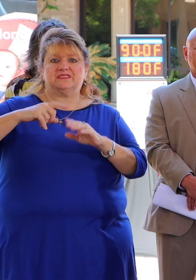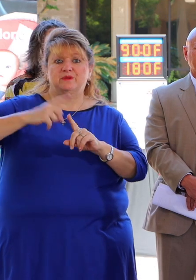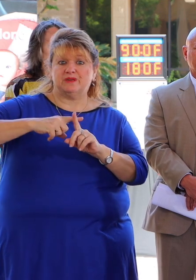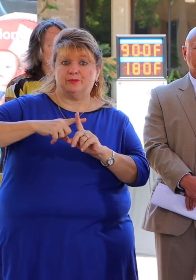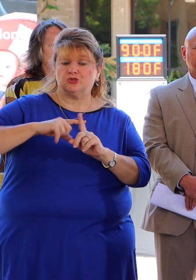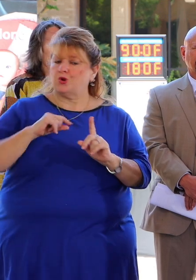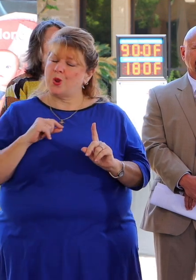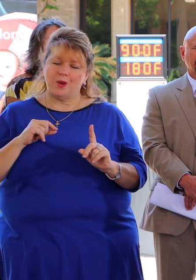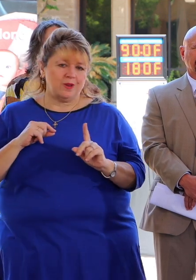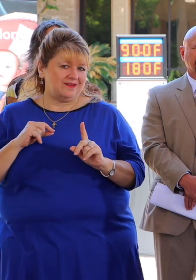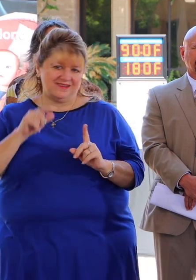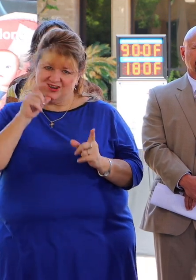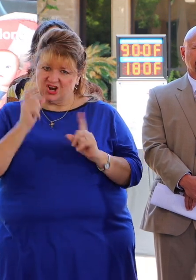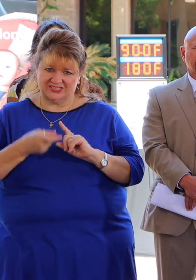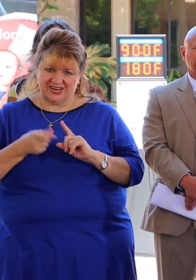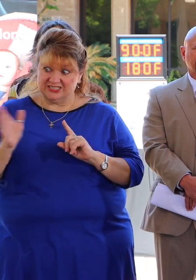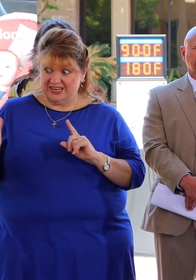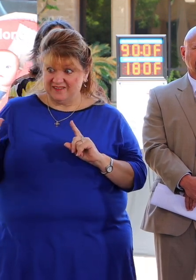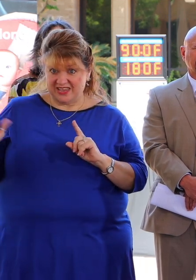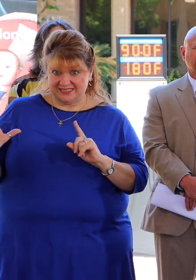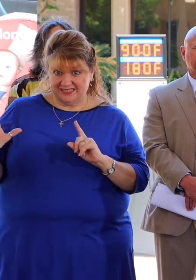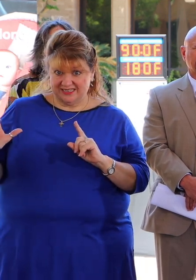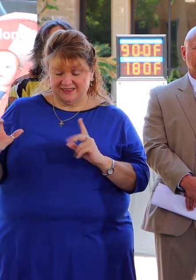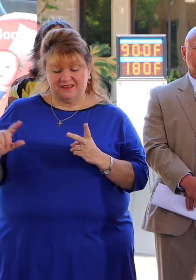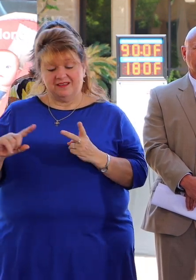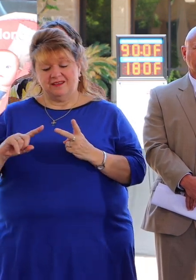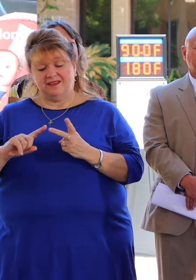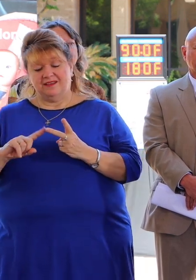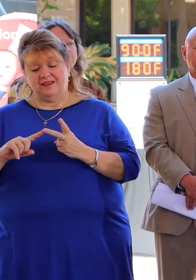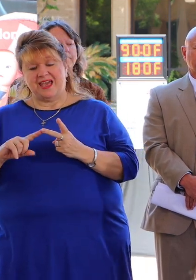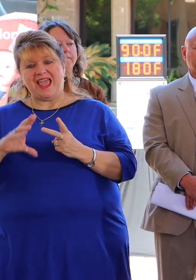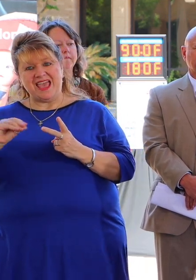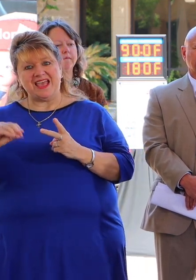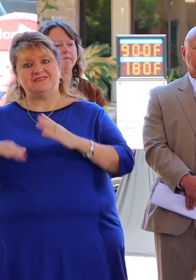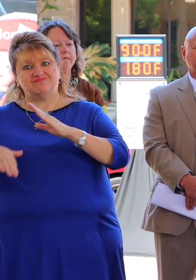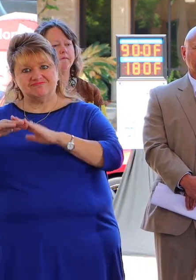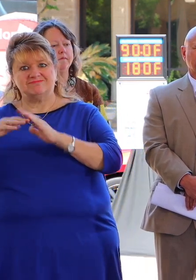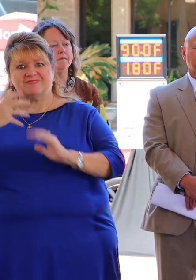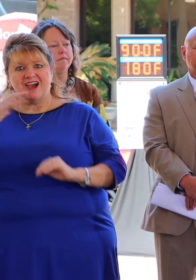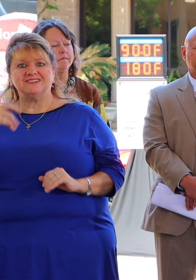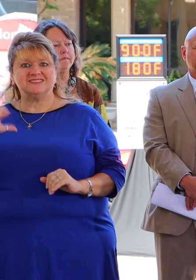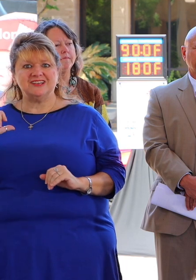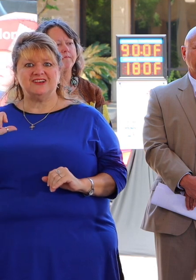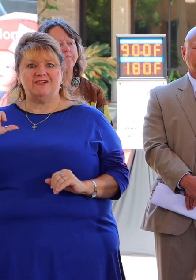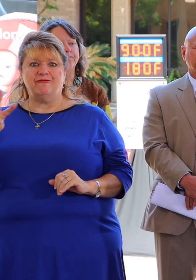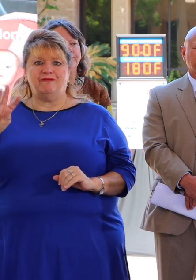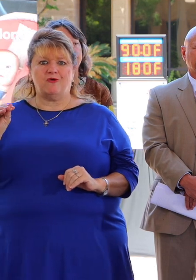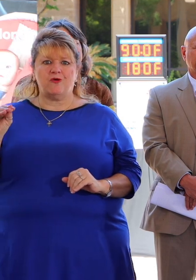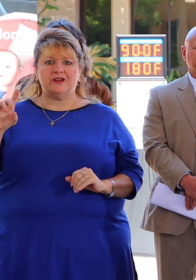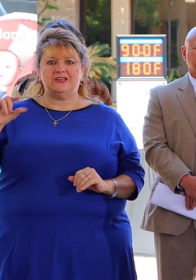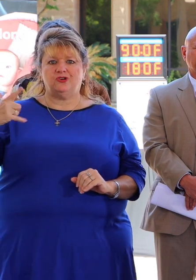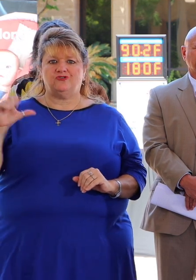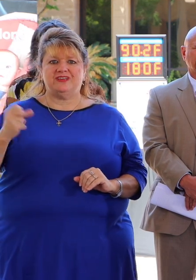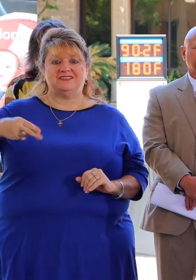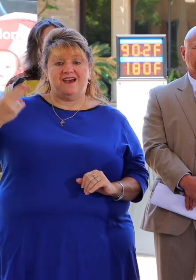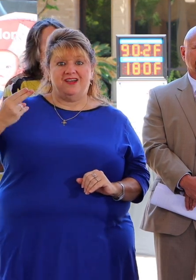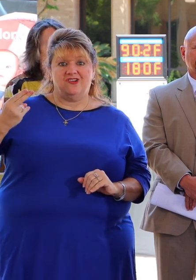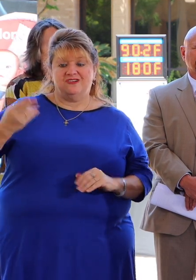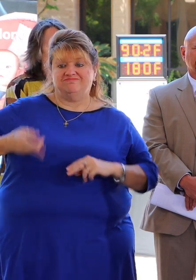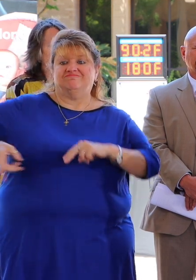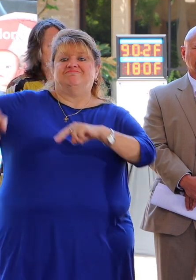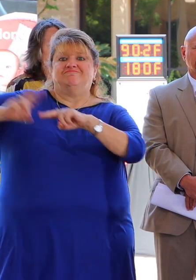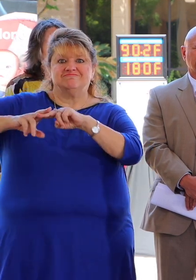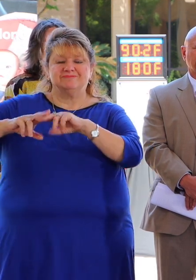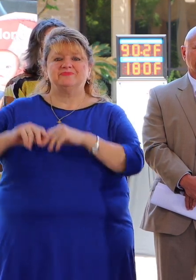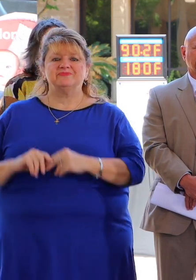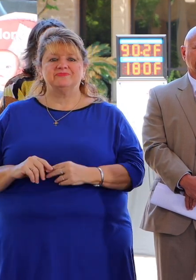So, what happens to the child in this hot vehicle? Infants and very young children, and I mean those